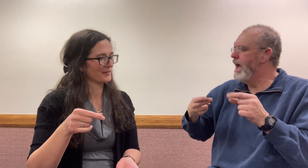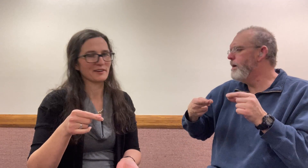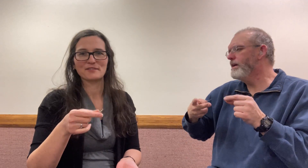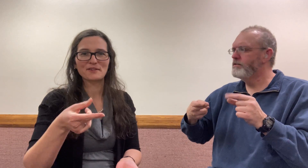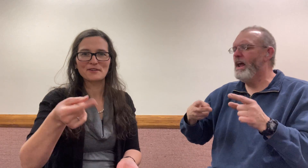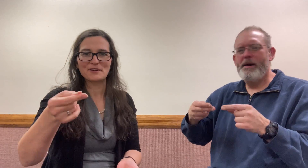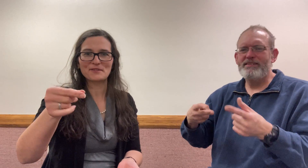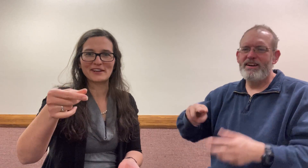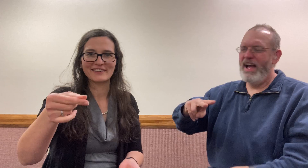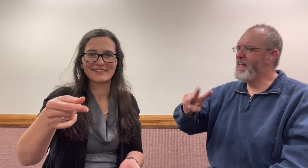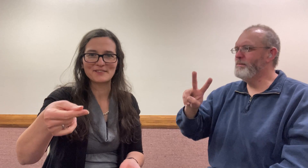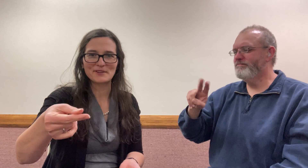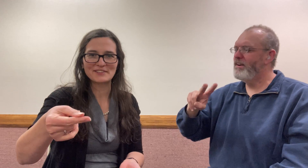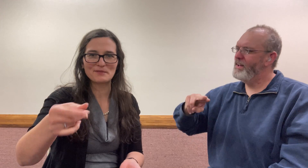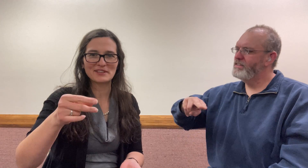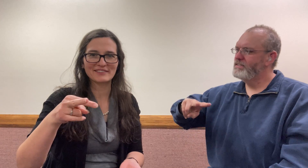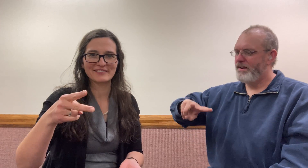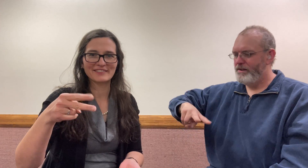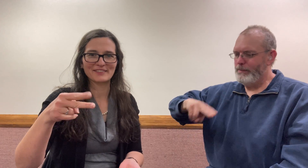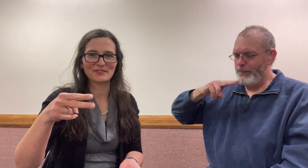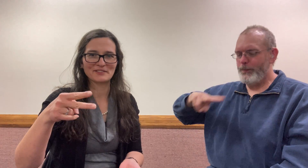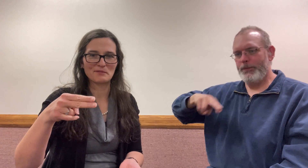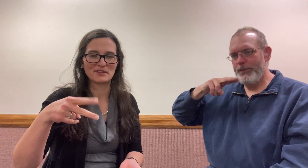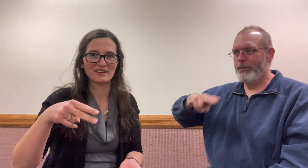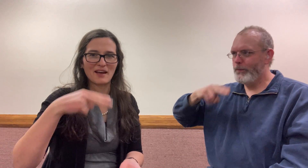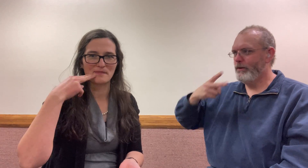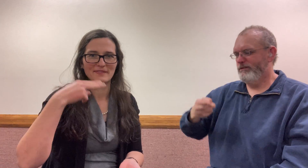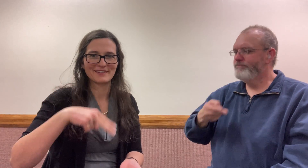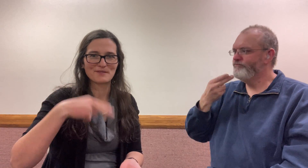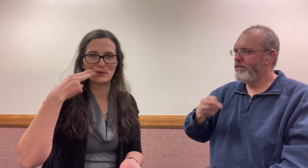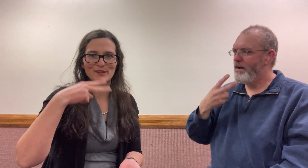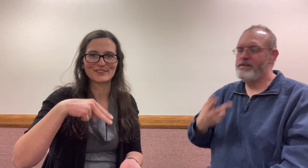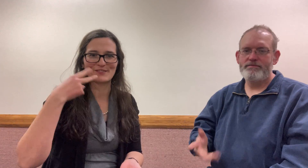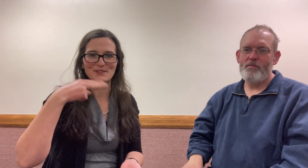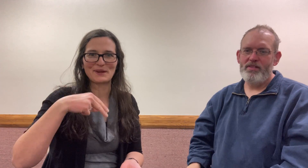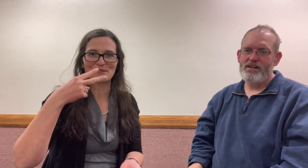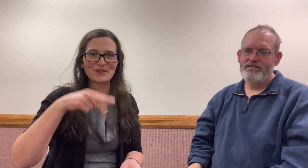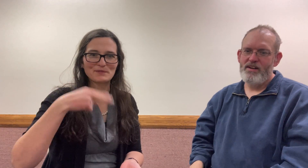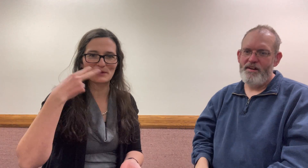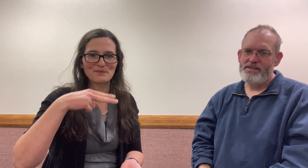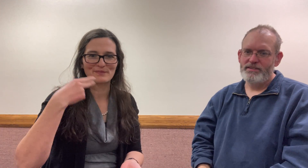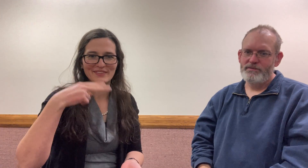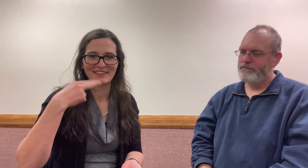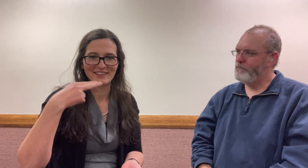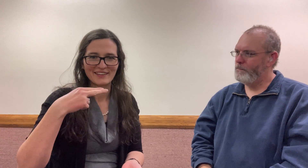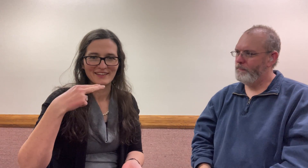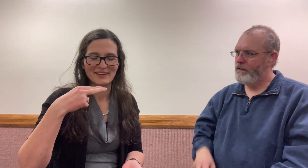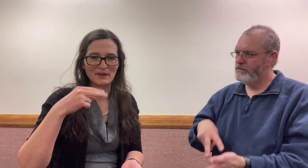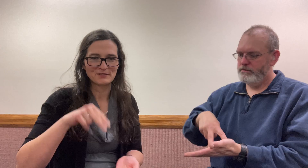Okay, so go either way. This way chopstick or this way chopstick. And you're putting stuff in your mouth. Chopstick. Then we have jump.